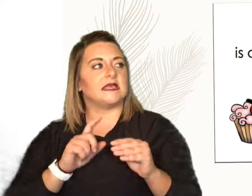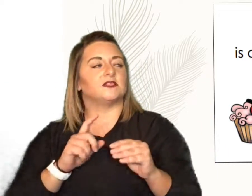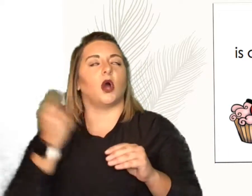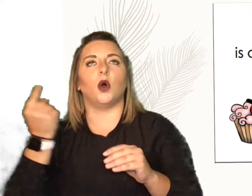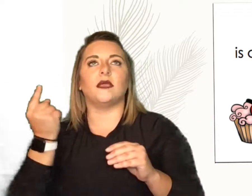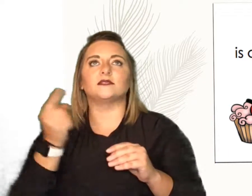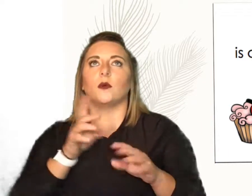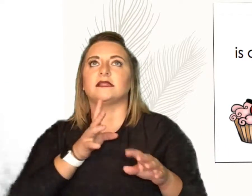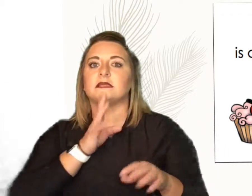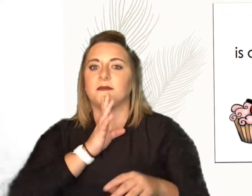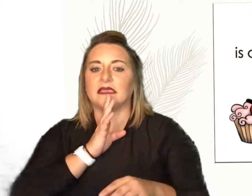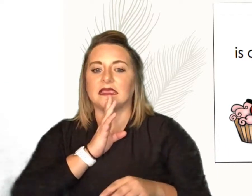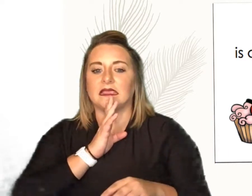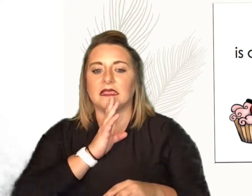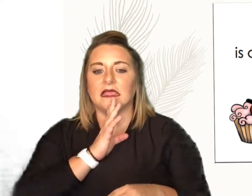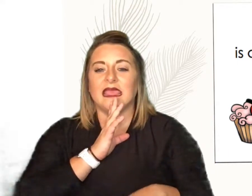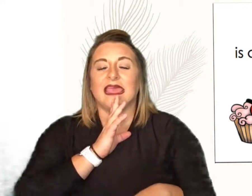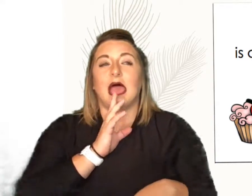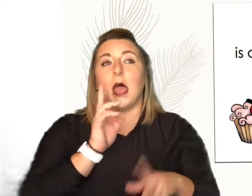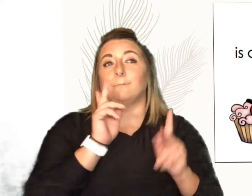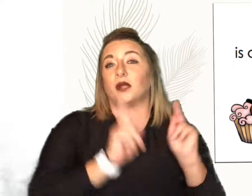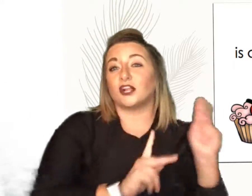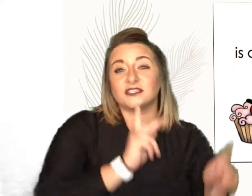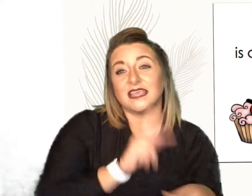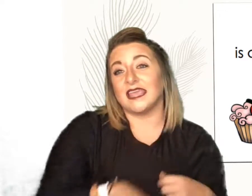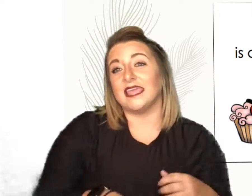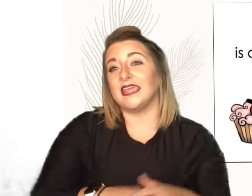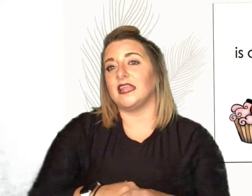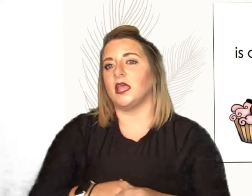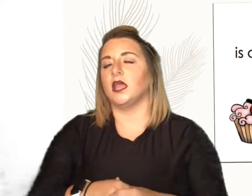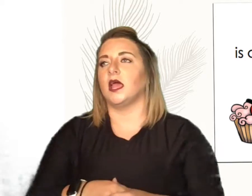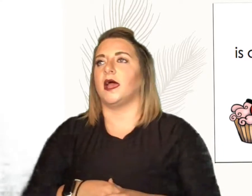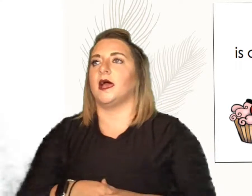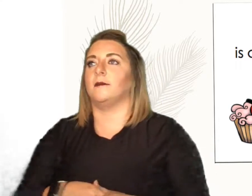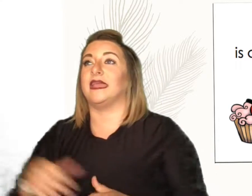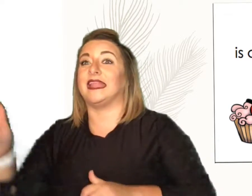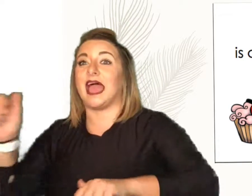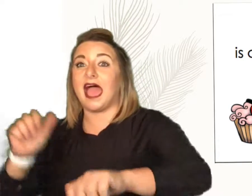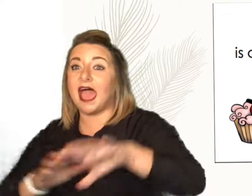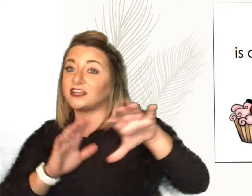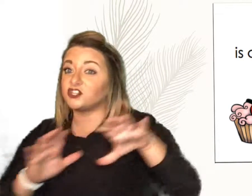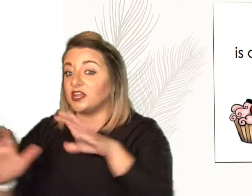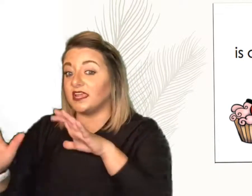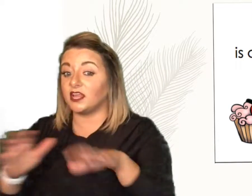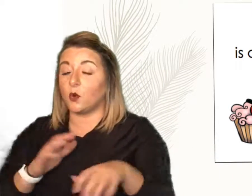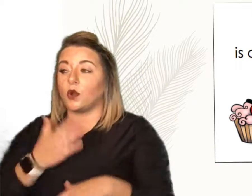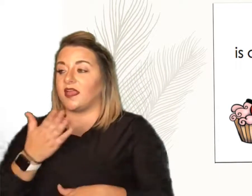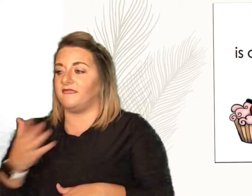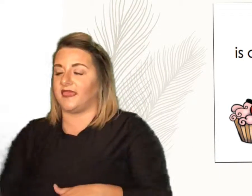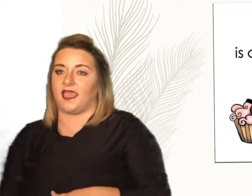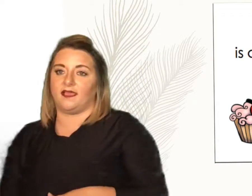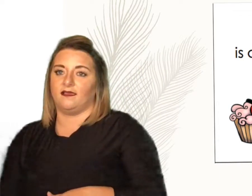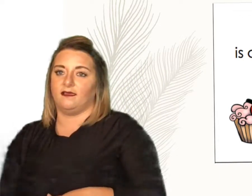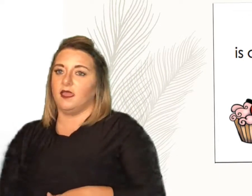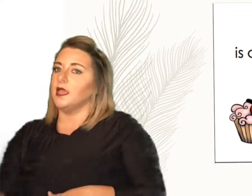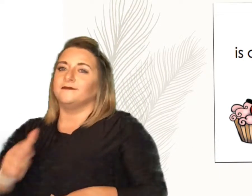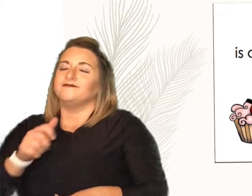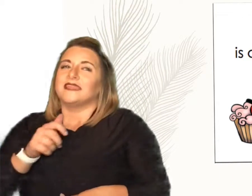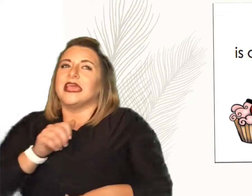question is always going to be a person, an action, or a